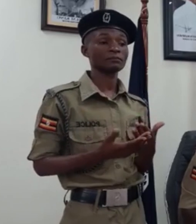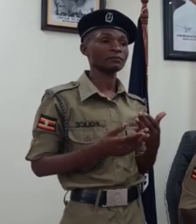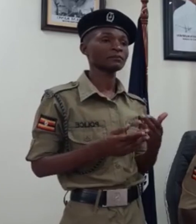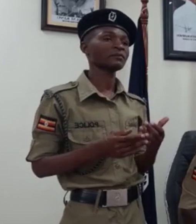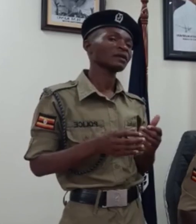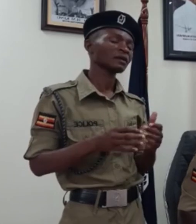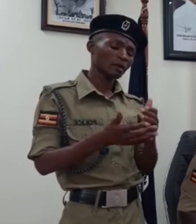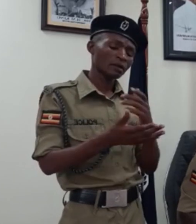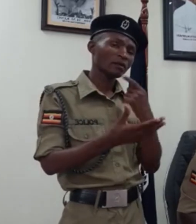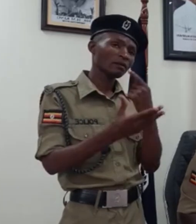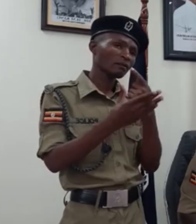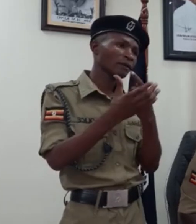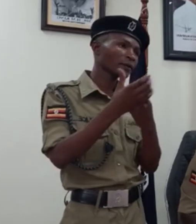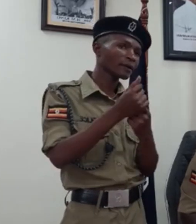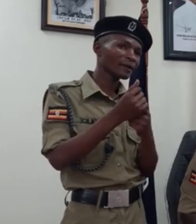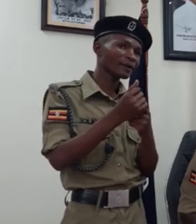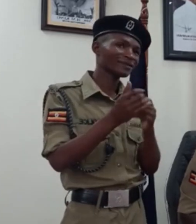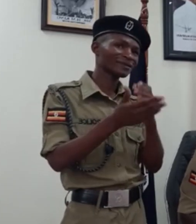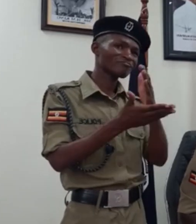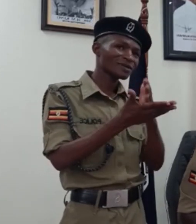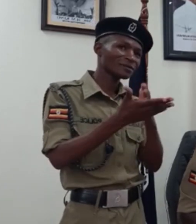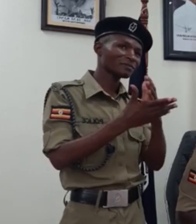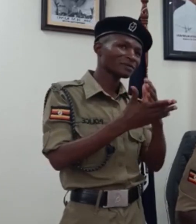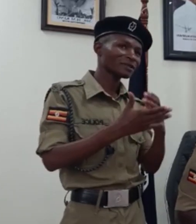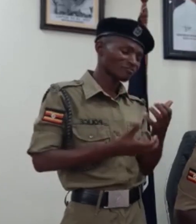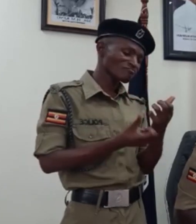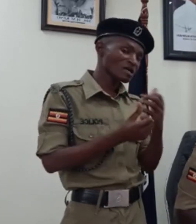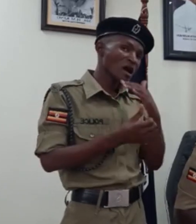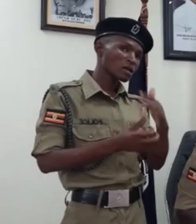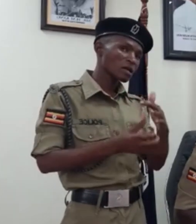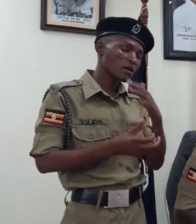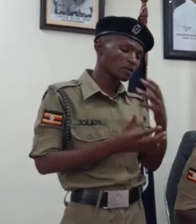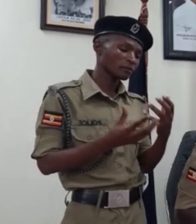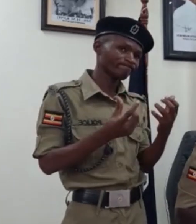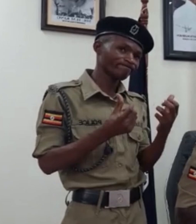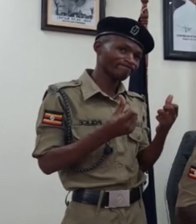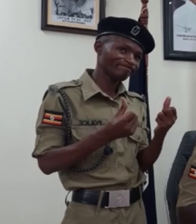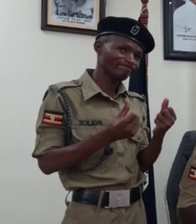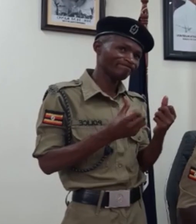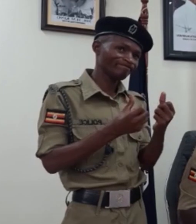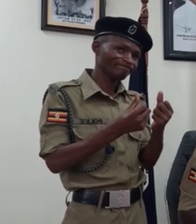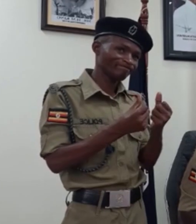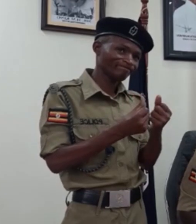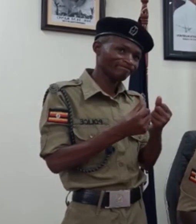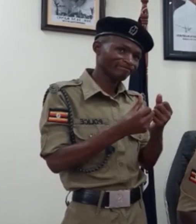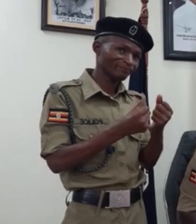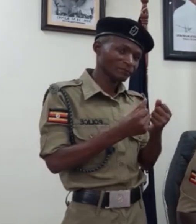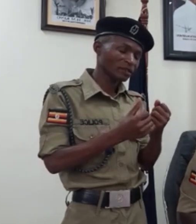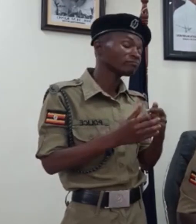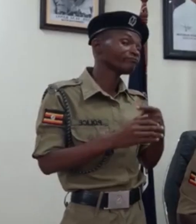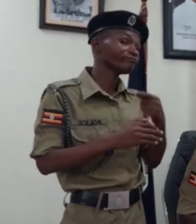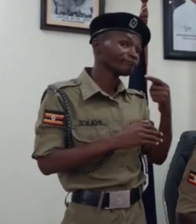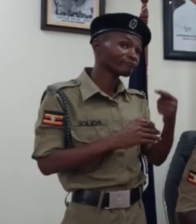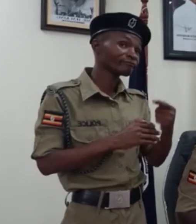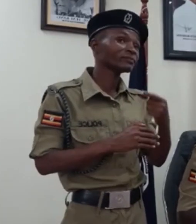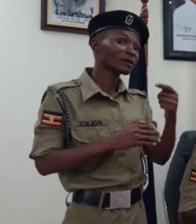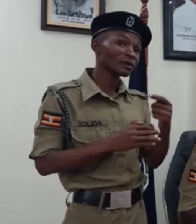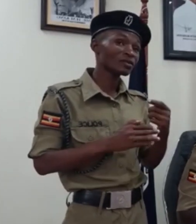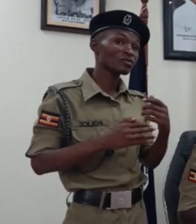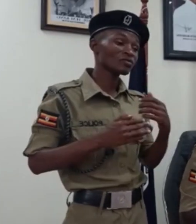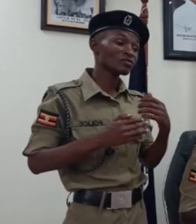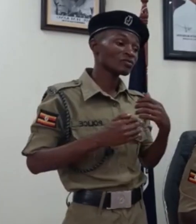misuwa waliwo omusuwa ogw'amaanyi oguva ku kigere wansi ogwambuka mu mubiri gye